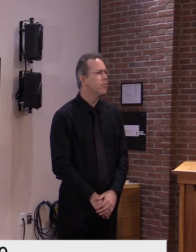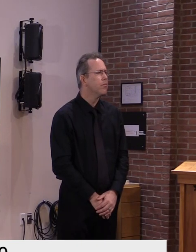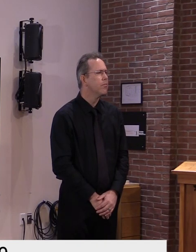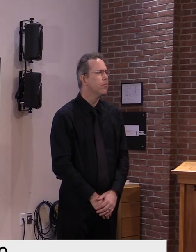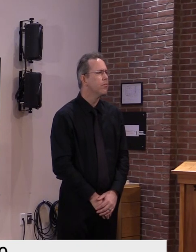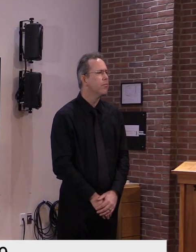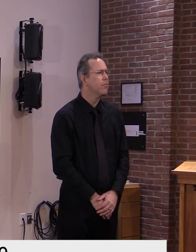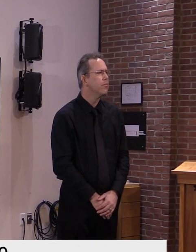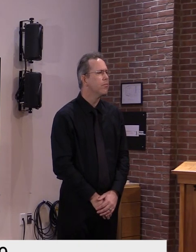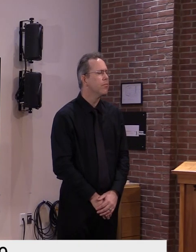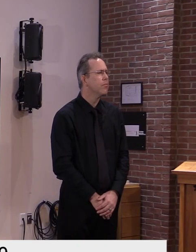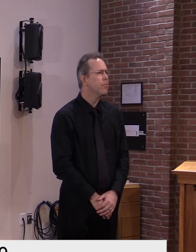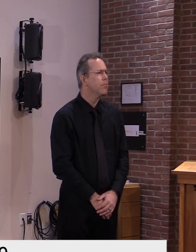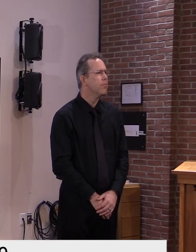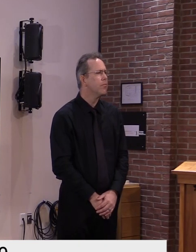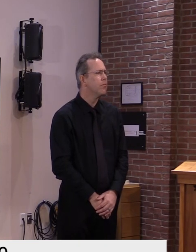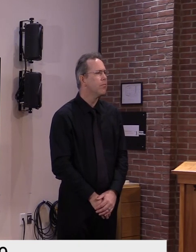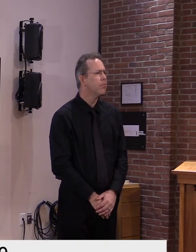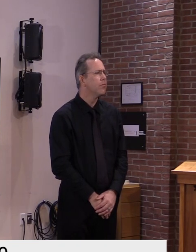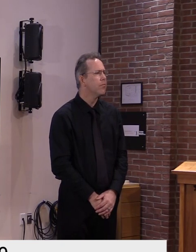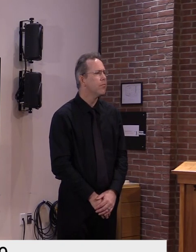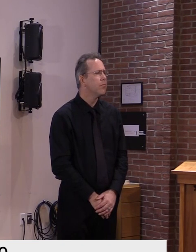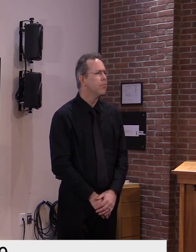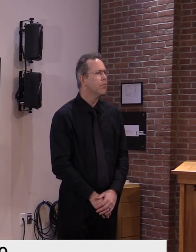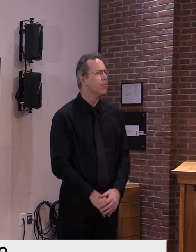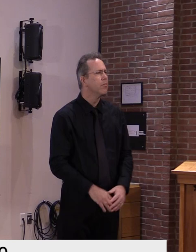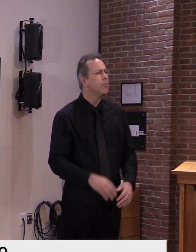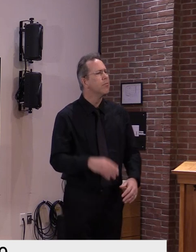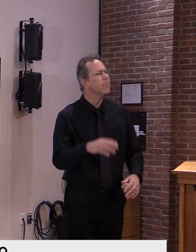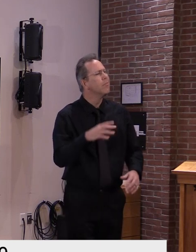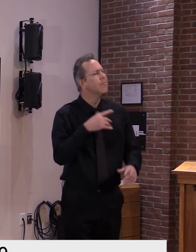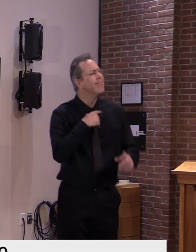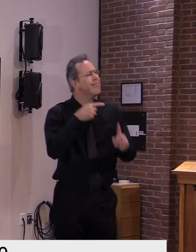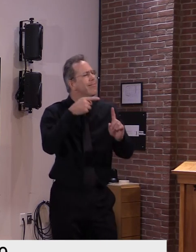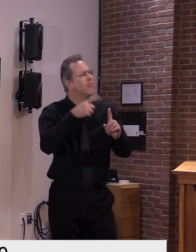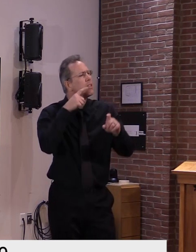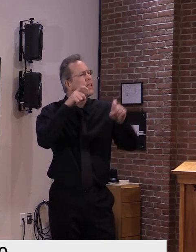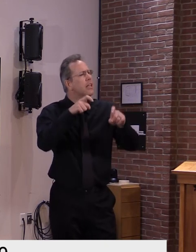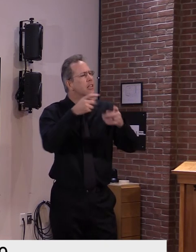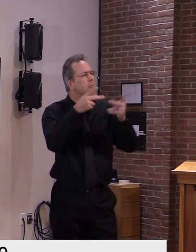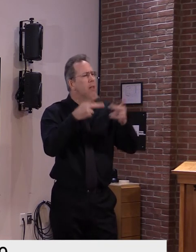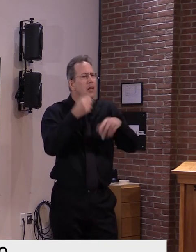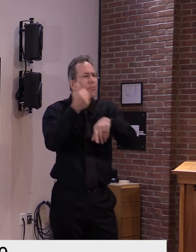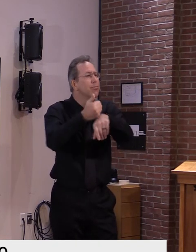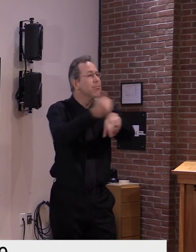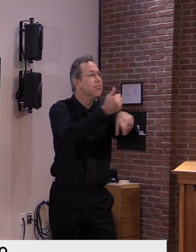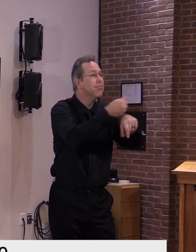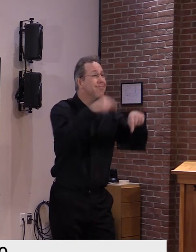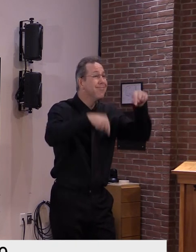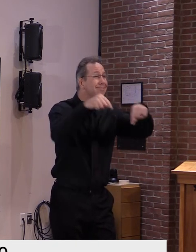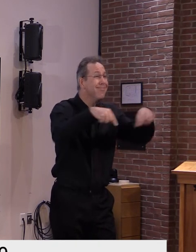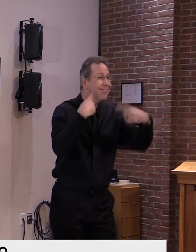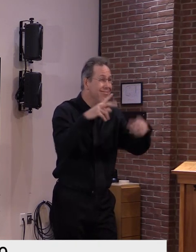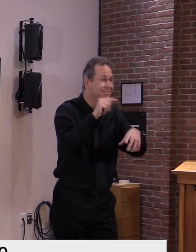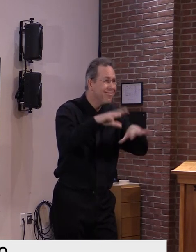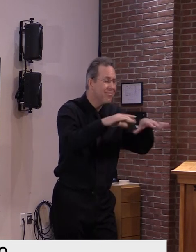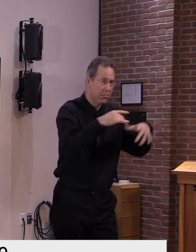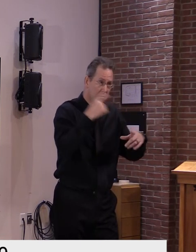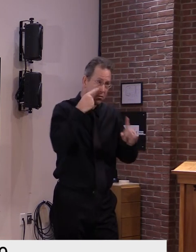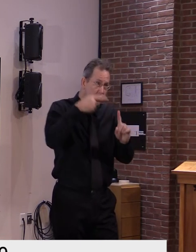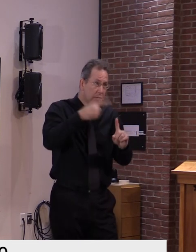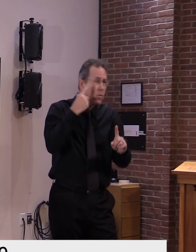I'm wondering, is there enough testing capacity that if you want to can get regularly tested, or should these new testing opportunities be reserved